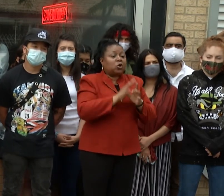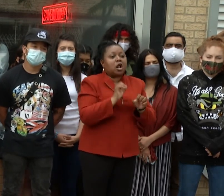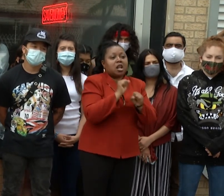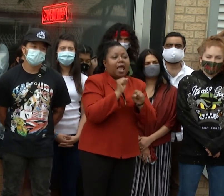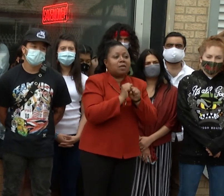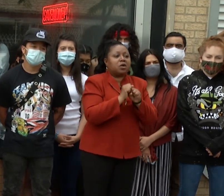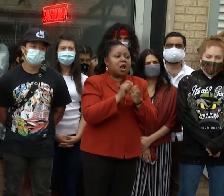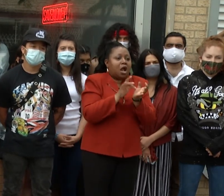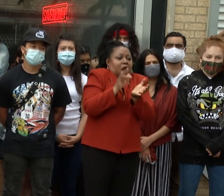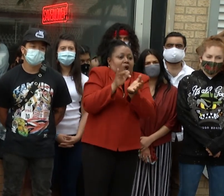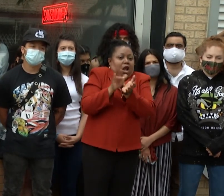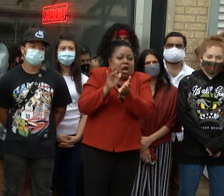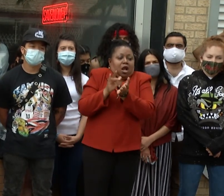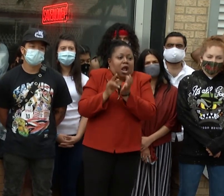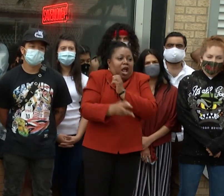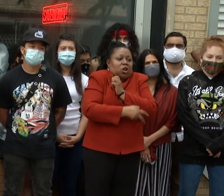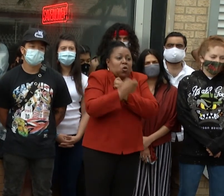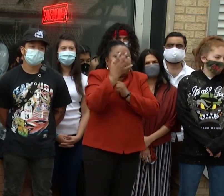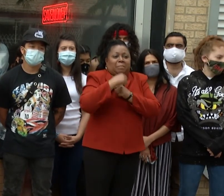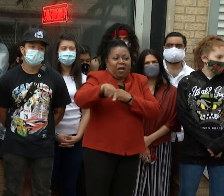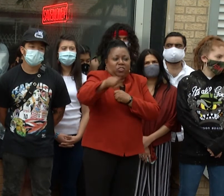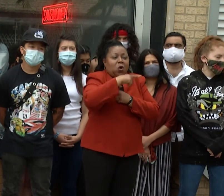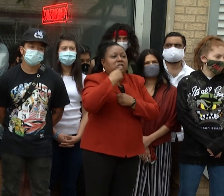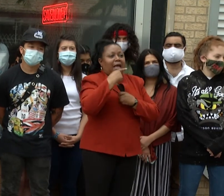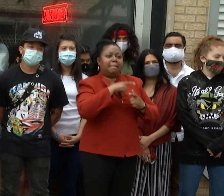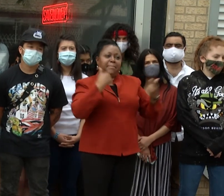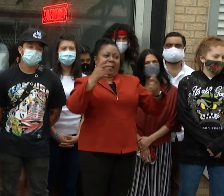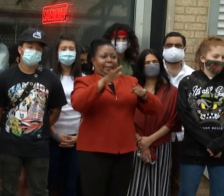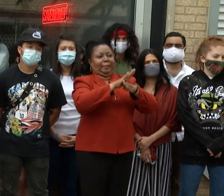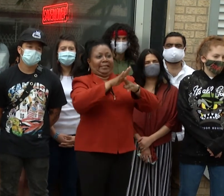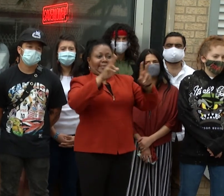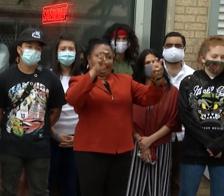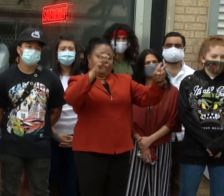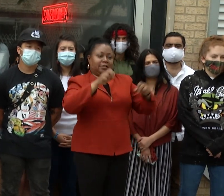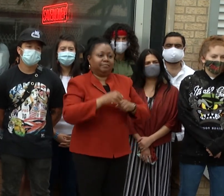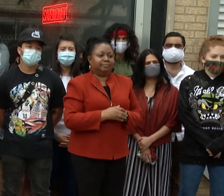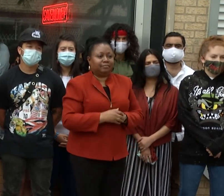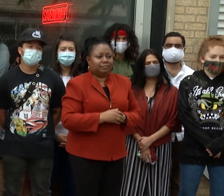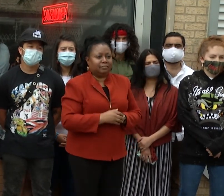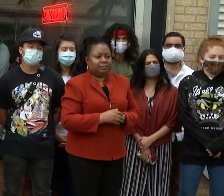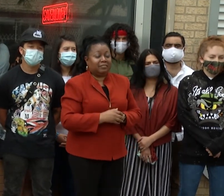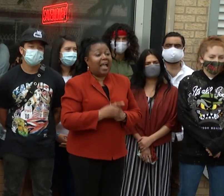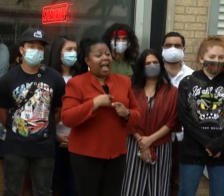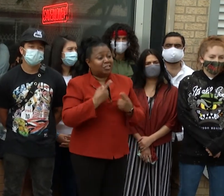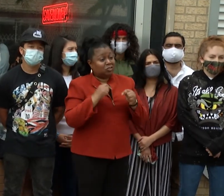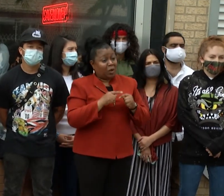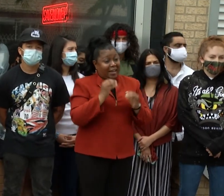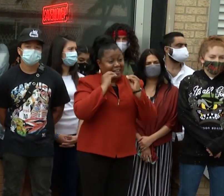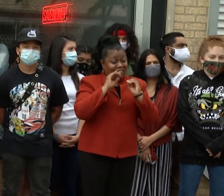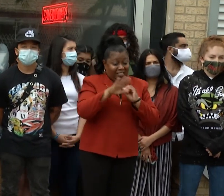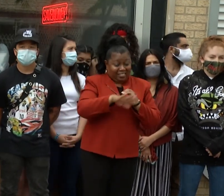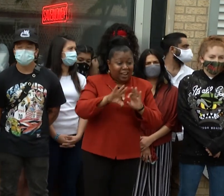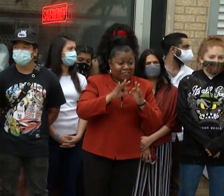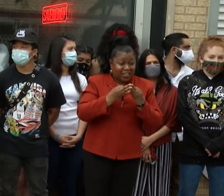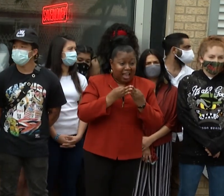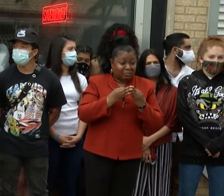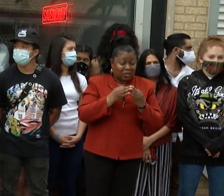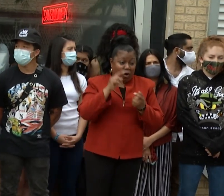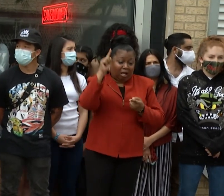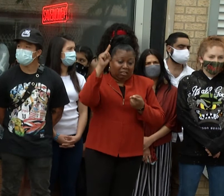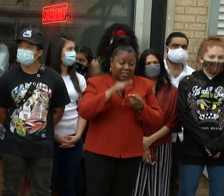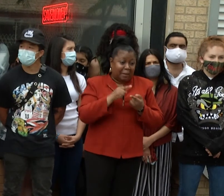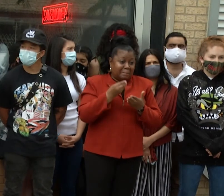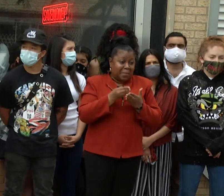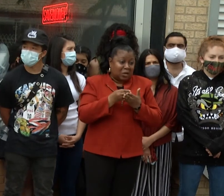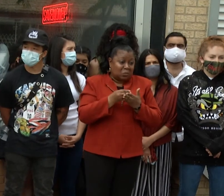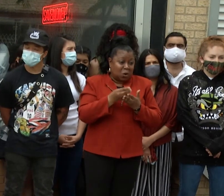is being exploited and looted by those said big businesses as they try to feed their families on sub-minimum